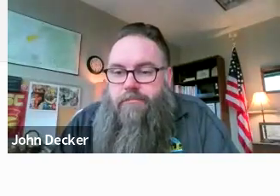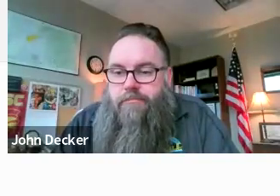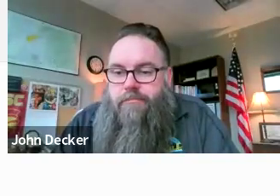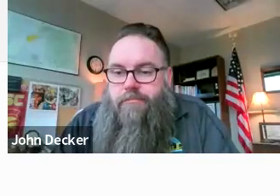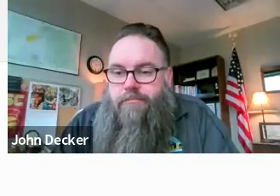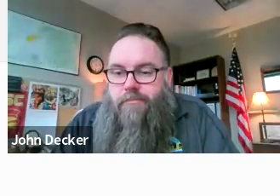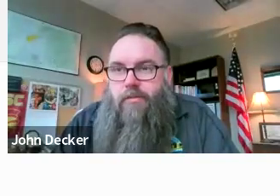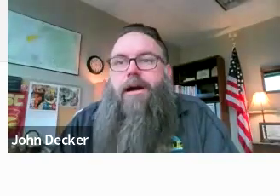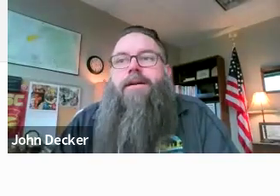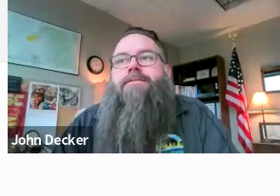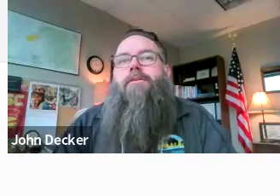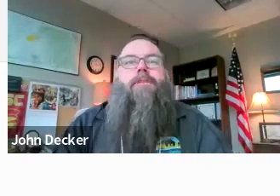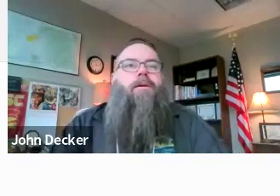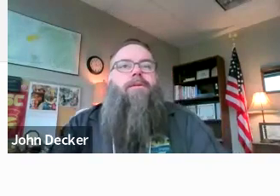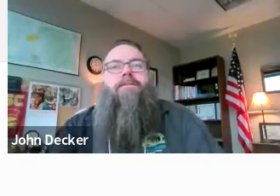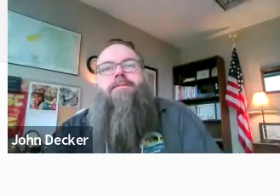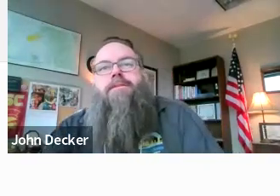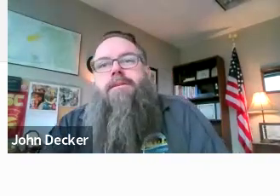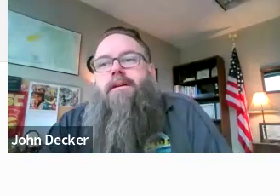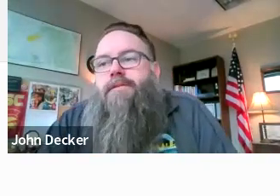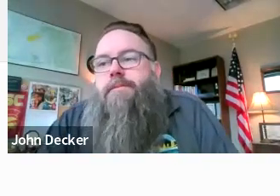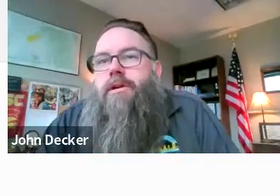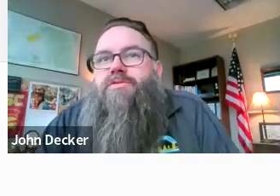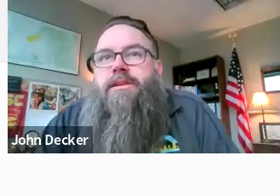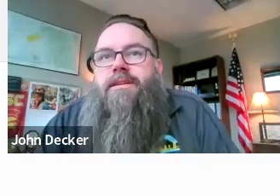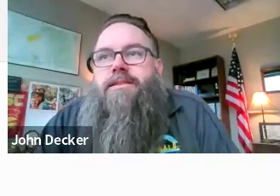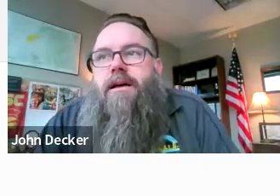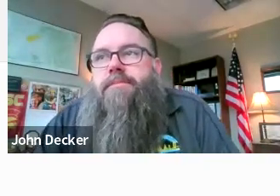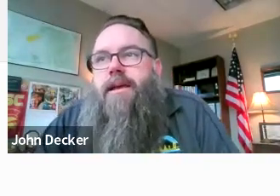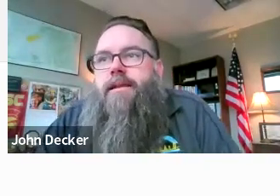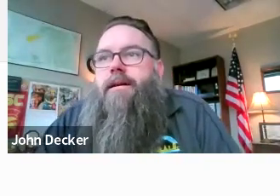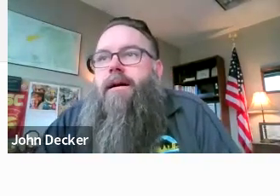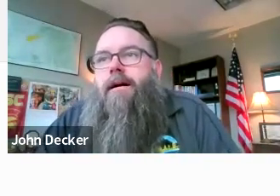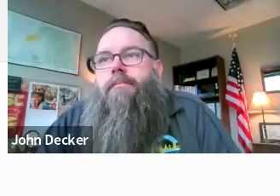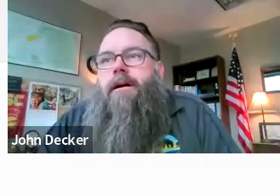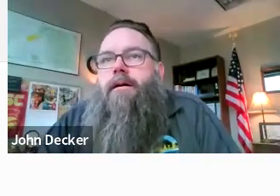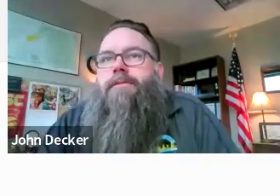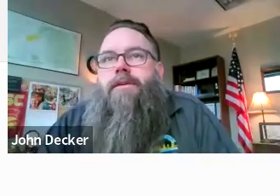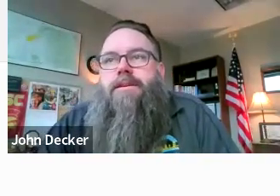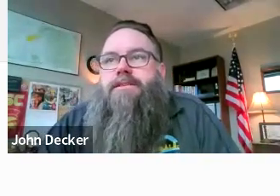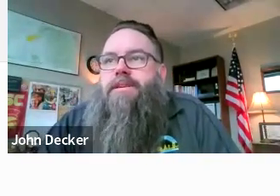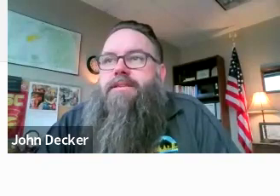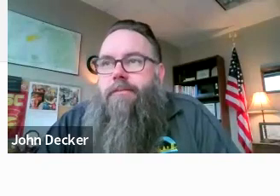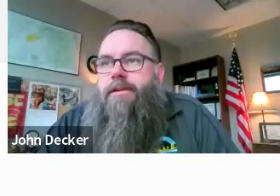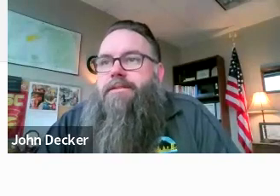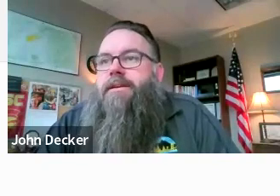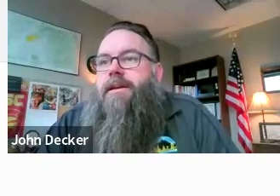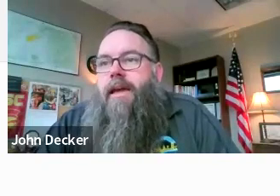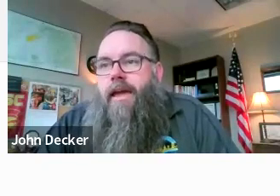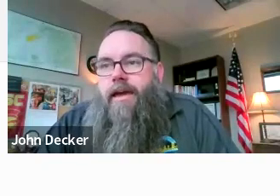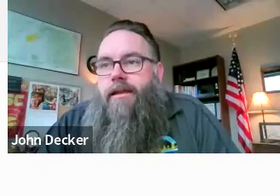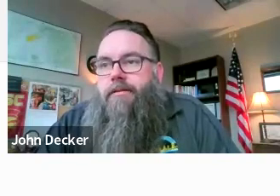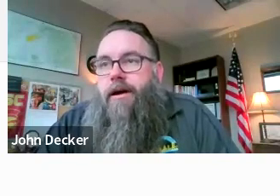screenshot okay? All right, so this is the February 26th update of the DSP